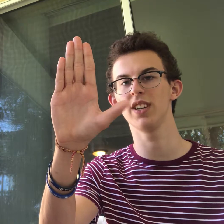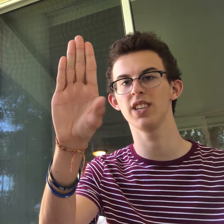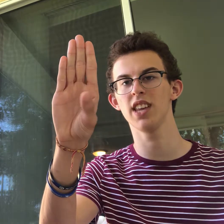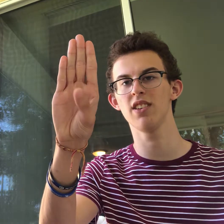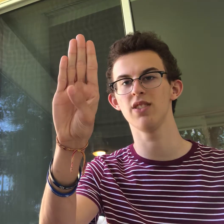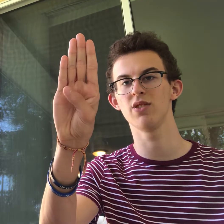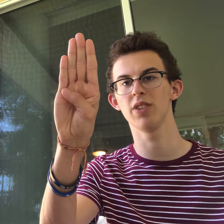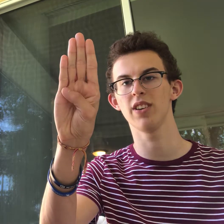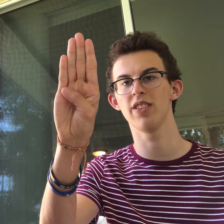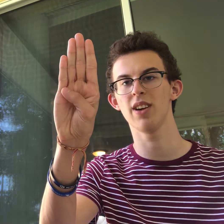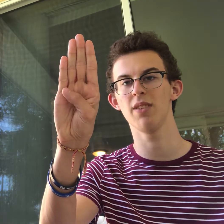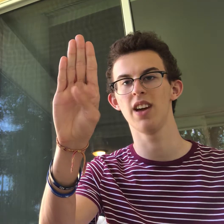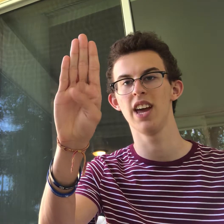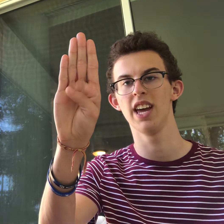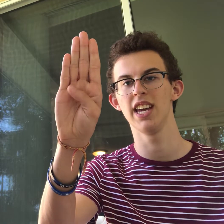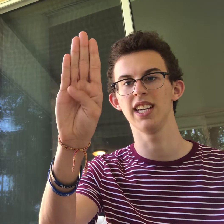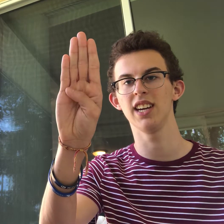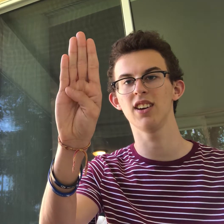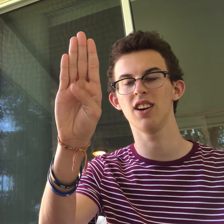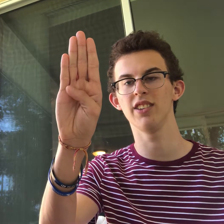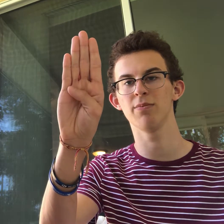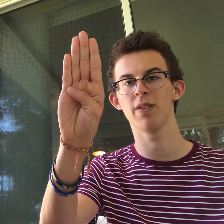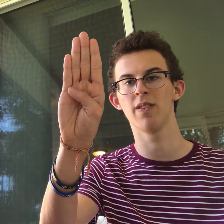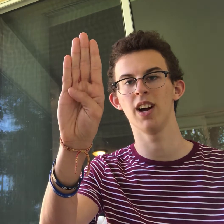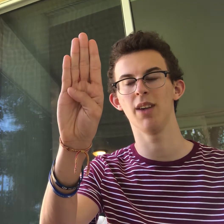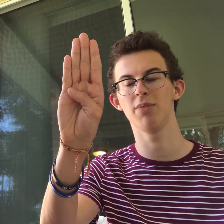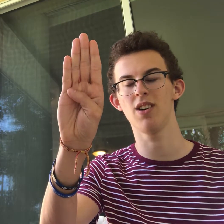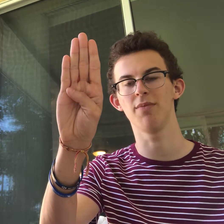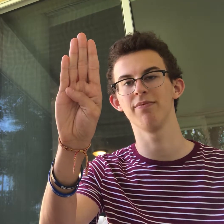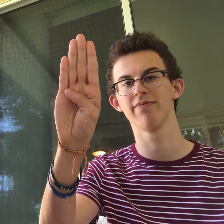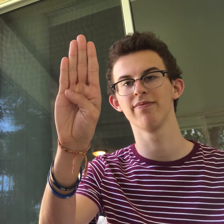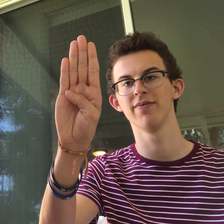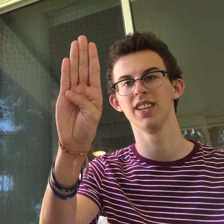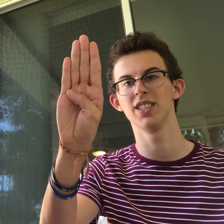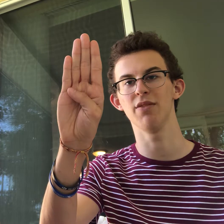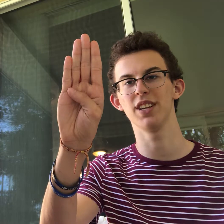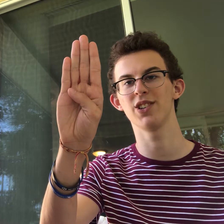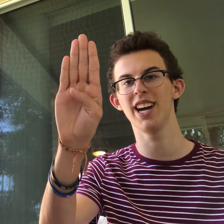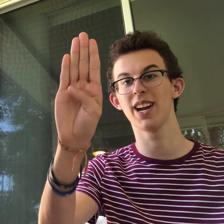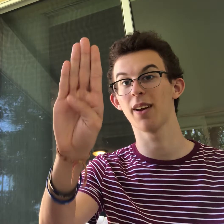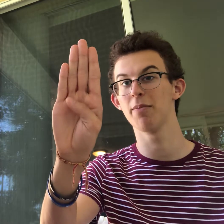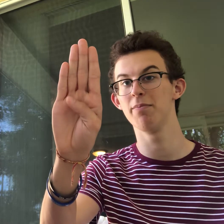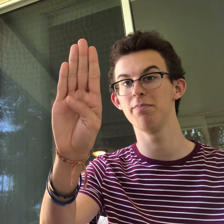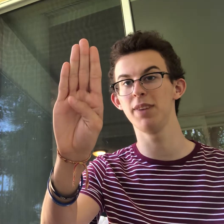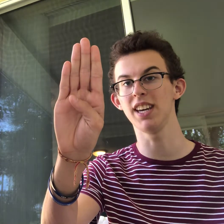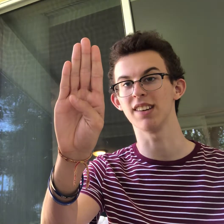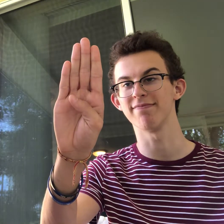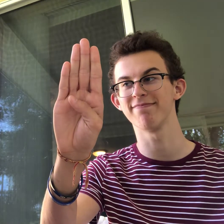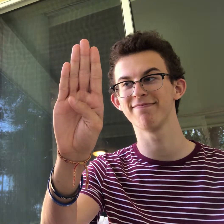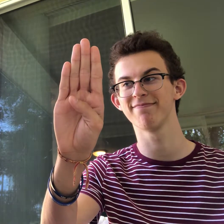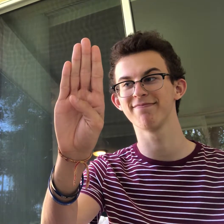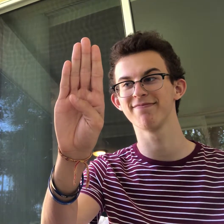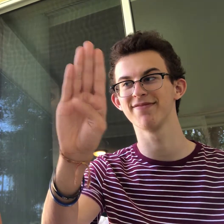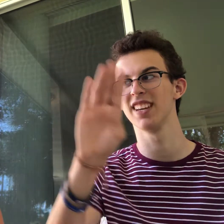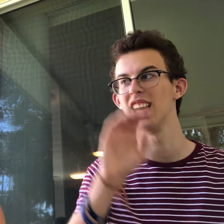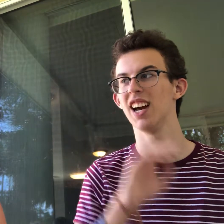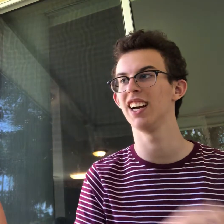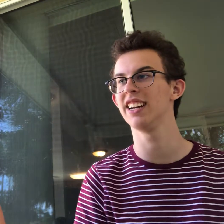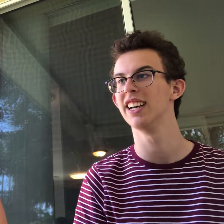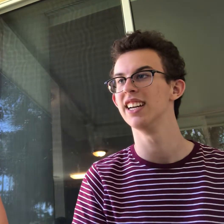together and you just bring your thumb in here on your palm. So everybody try it. B. All right.